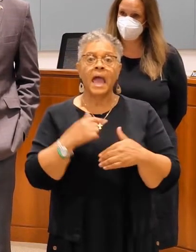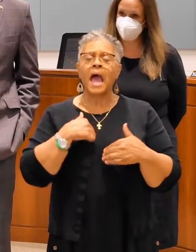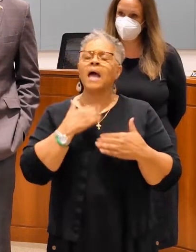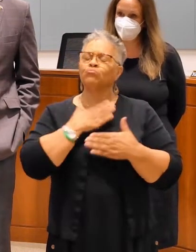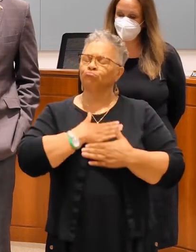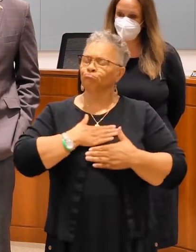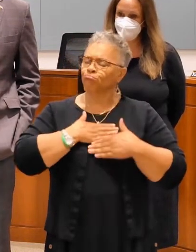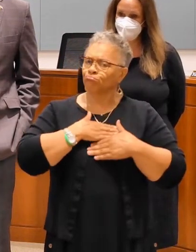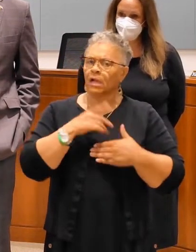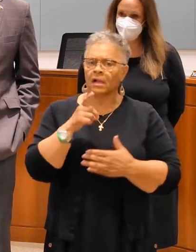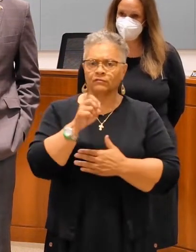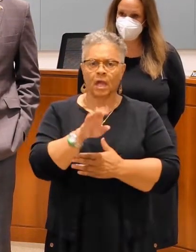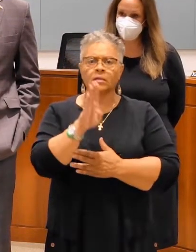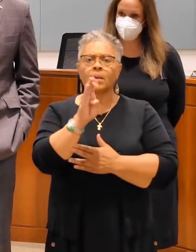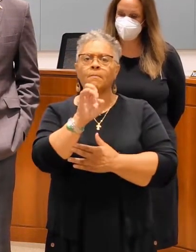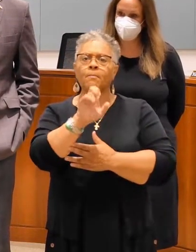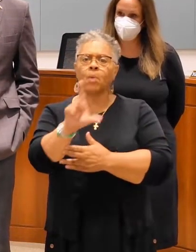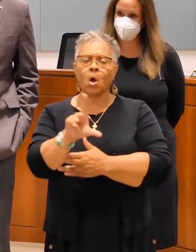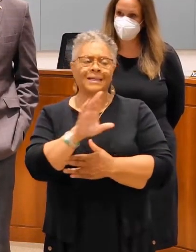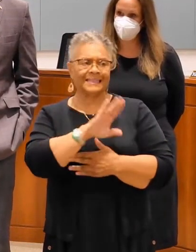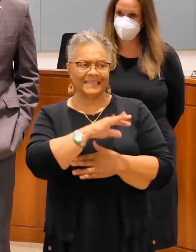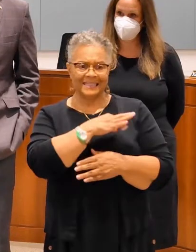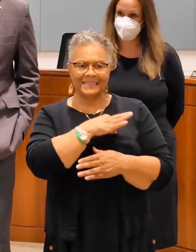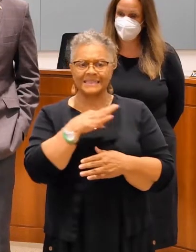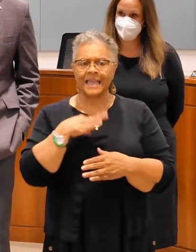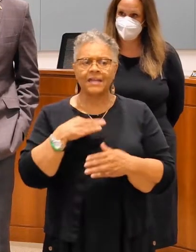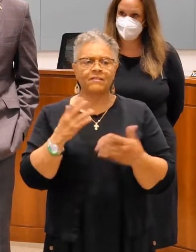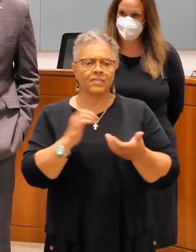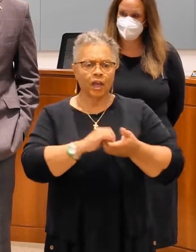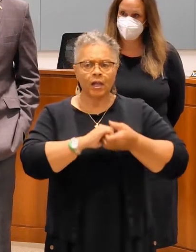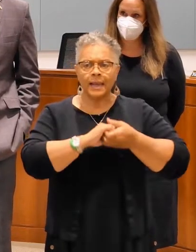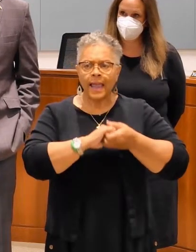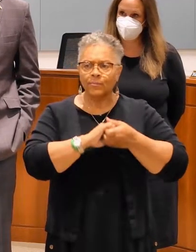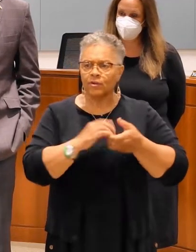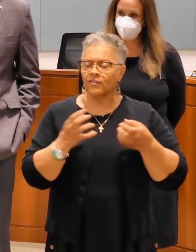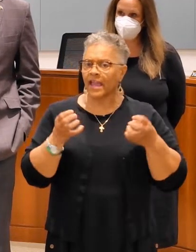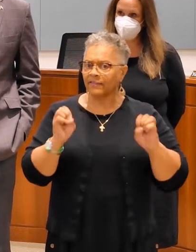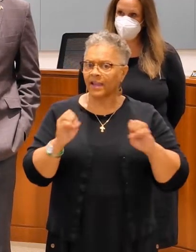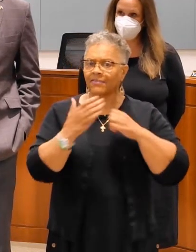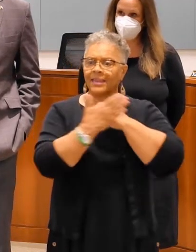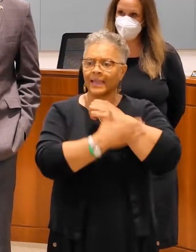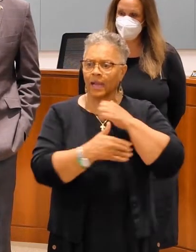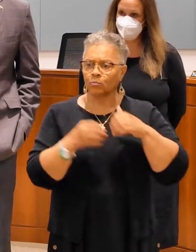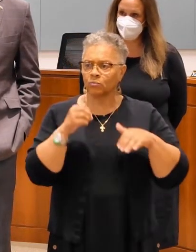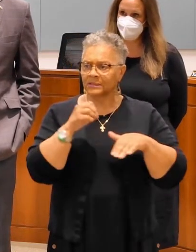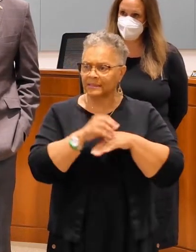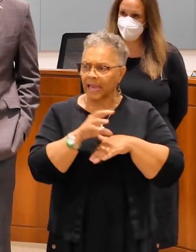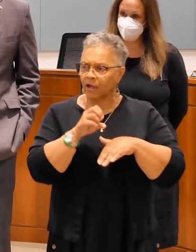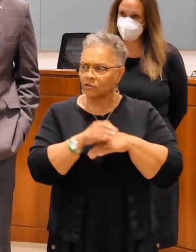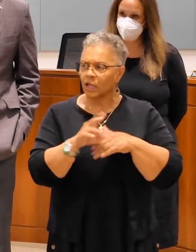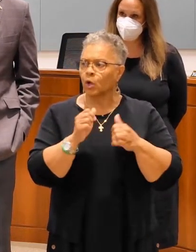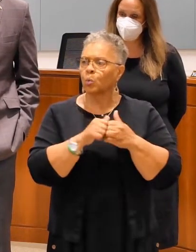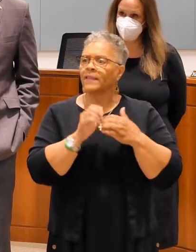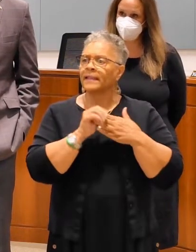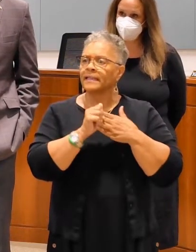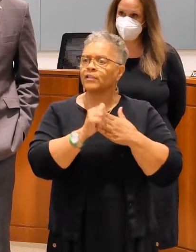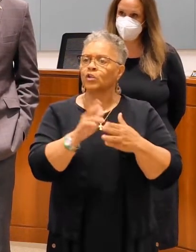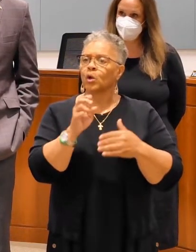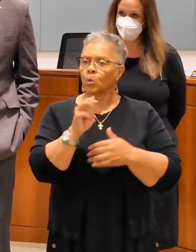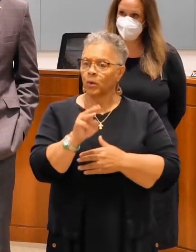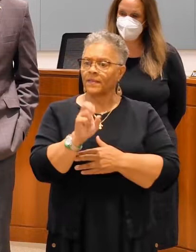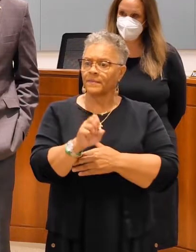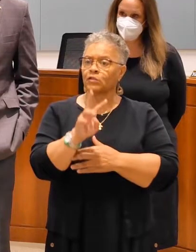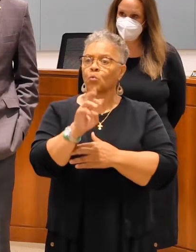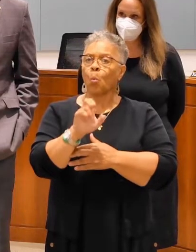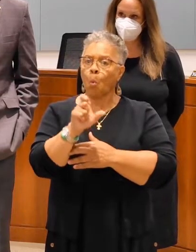appreciative of Dr. Bo and his staff for their collaborative efforts, and the County Council, with leadership with Ms.